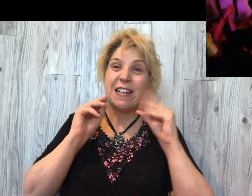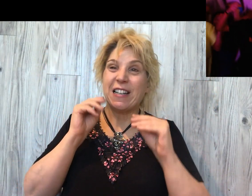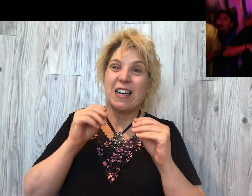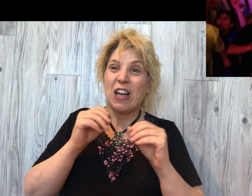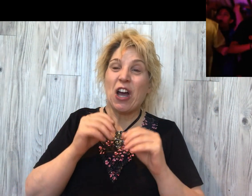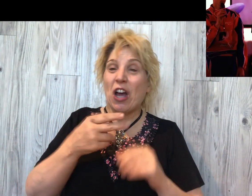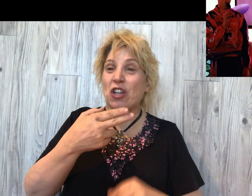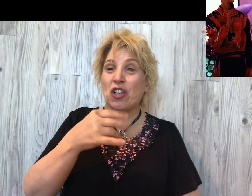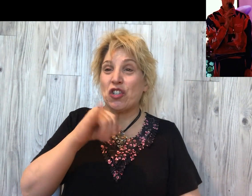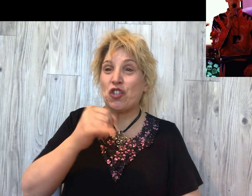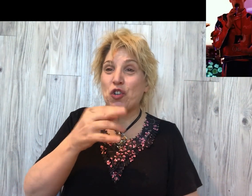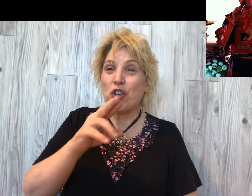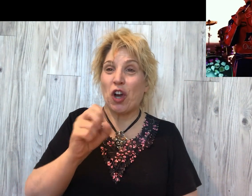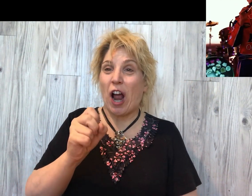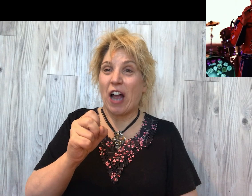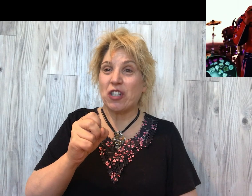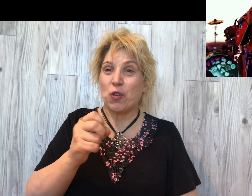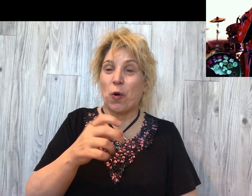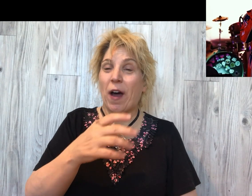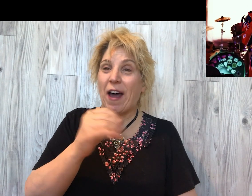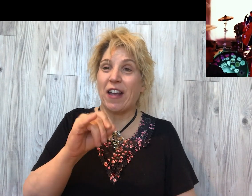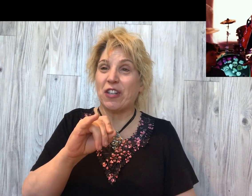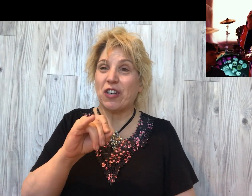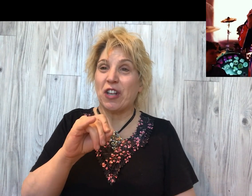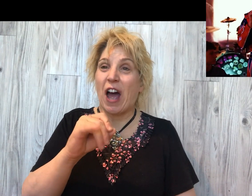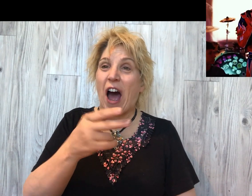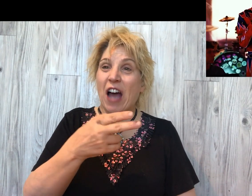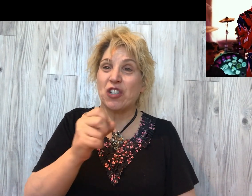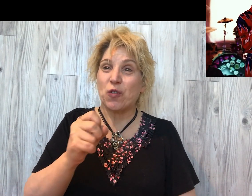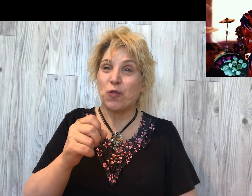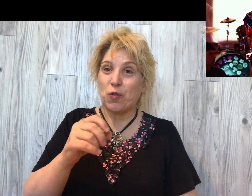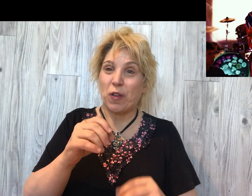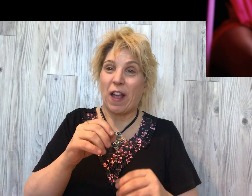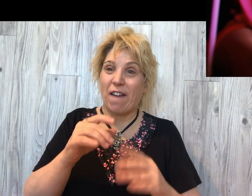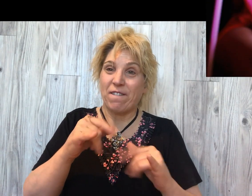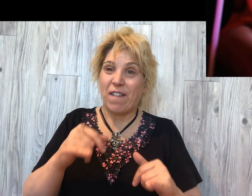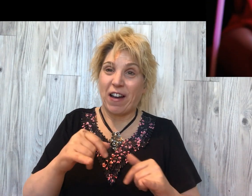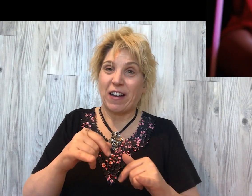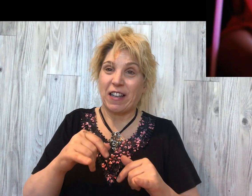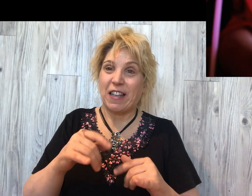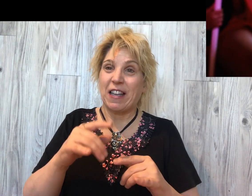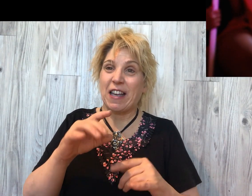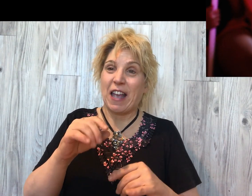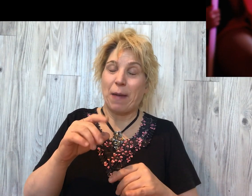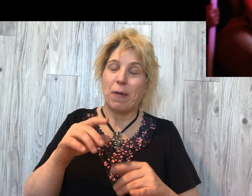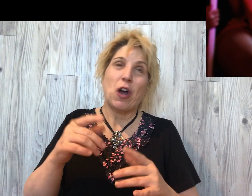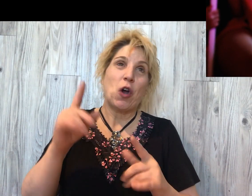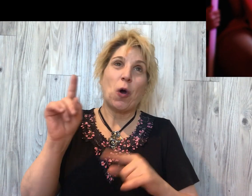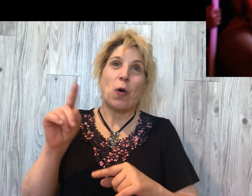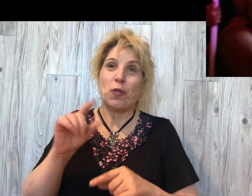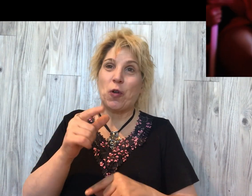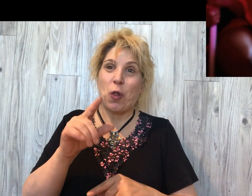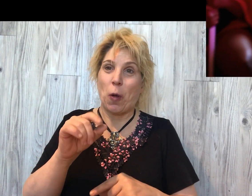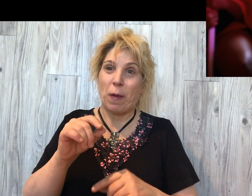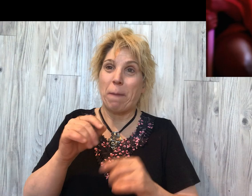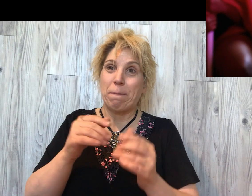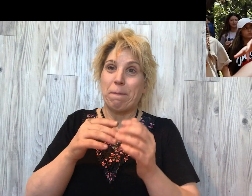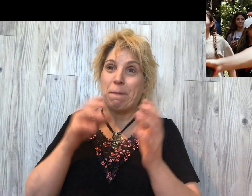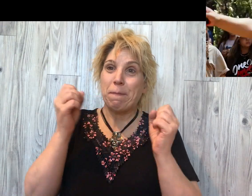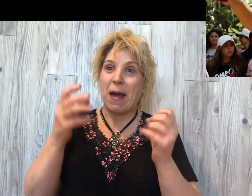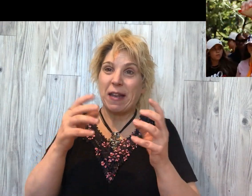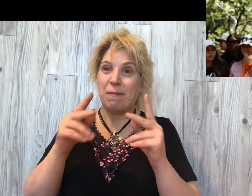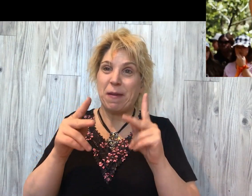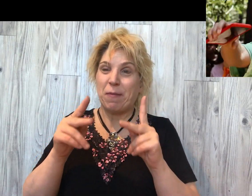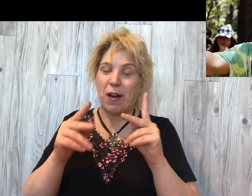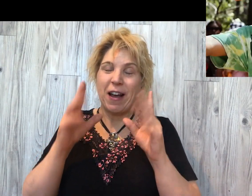experience this year with our junior high and high school students at Valley Camp. We traveled up the mountain to Glow, where so many students and